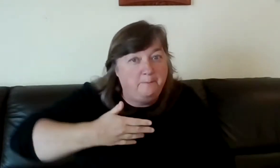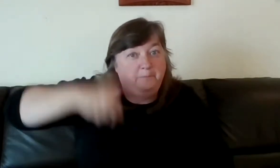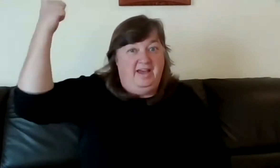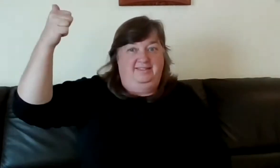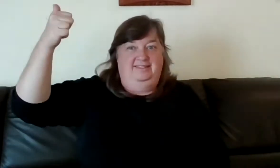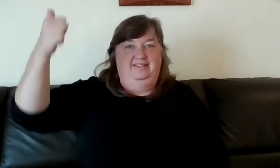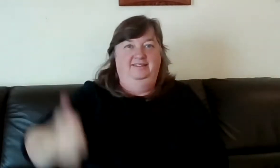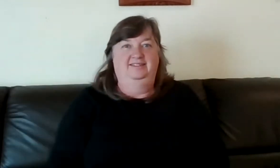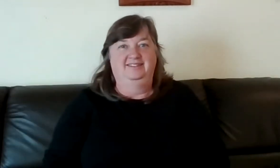Best.